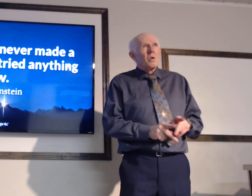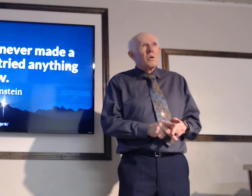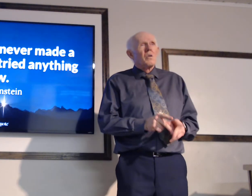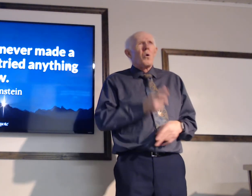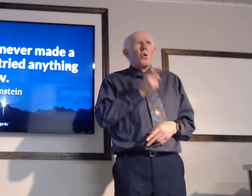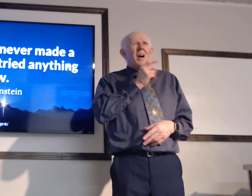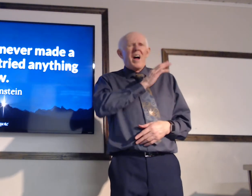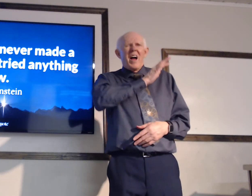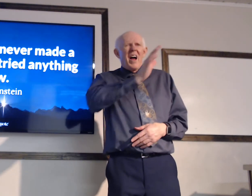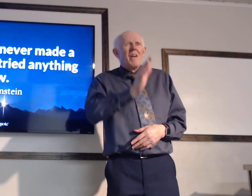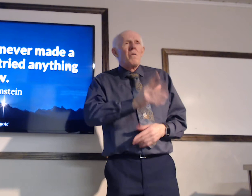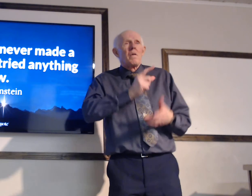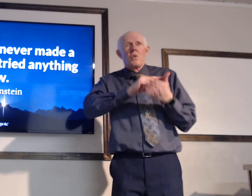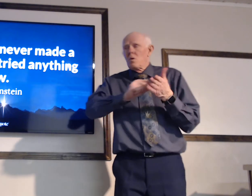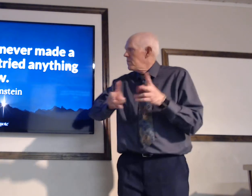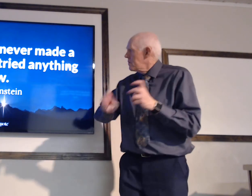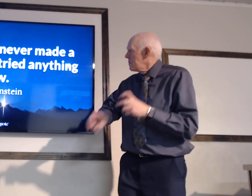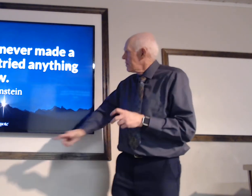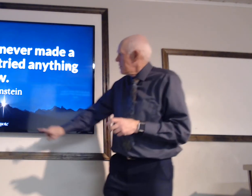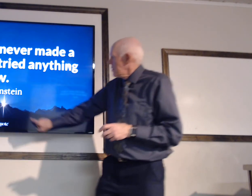A person who never made a mistake,